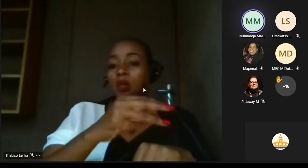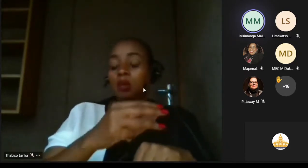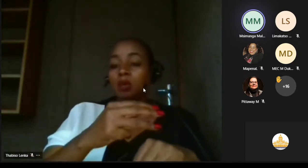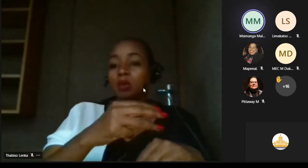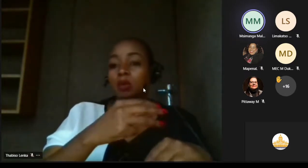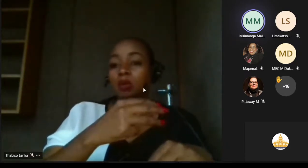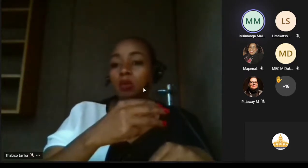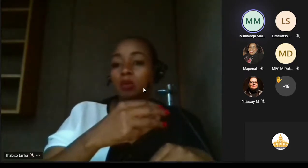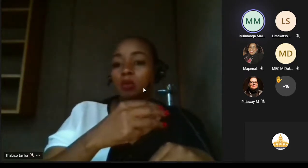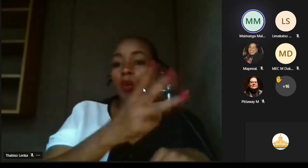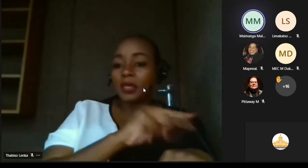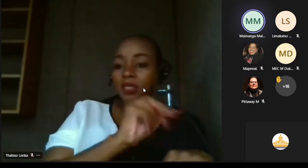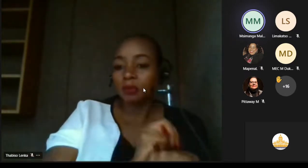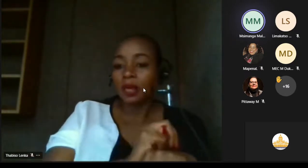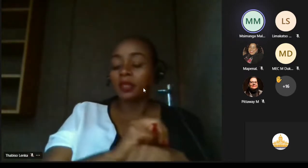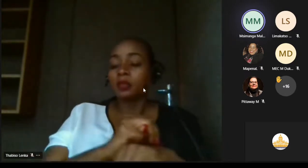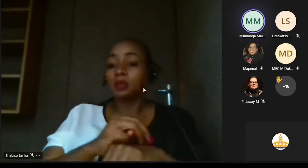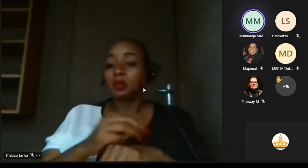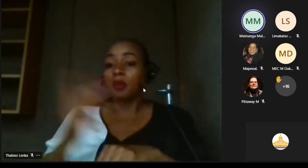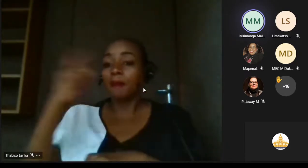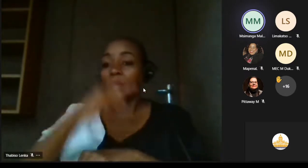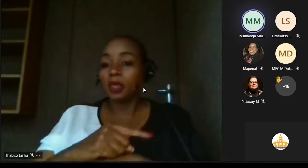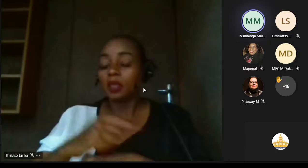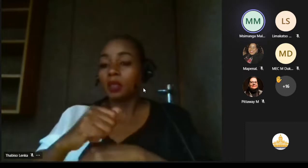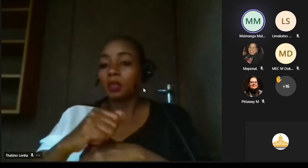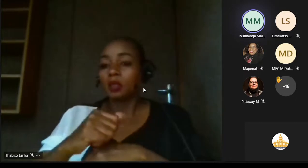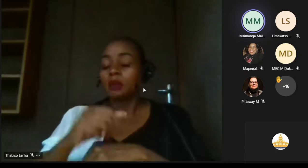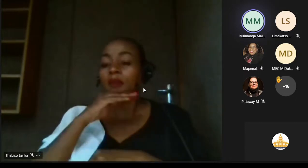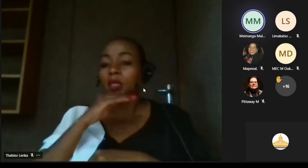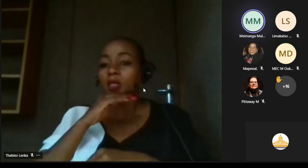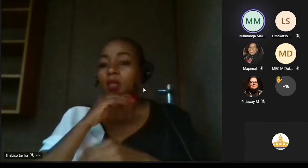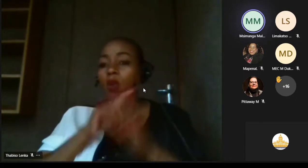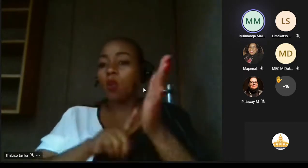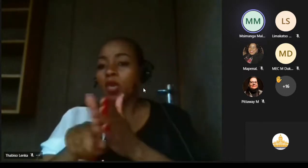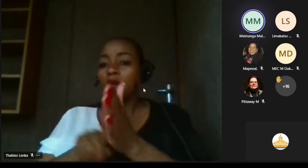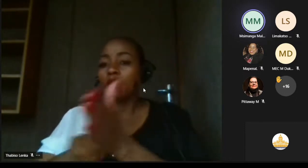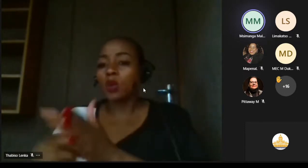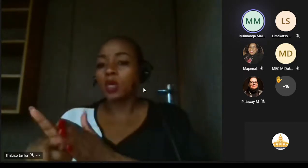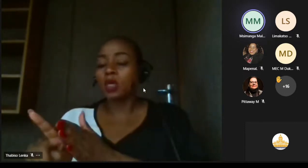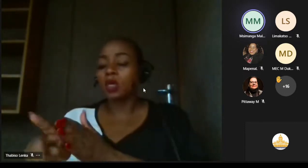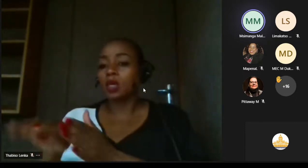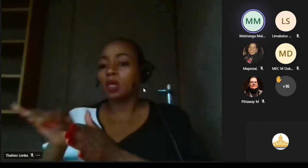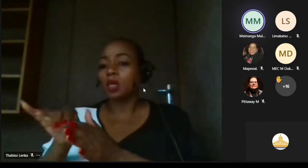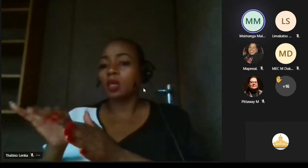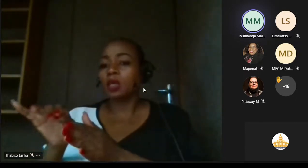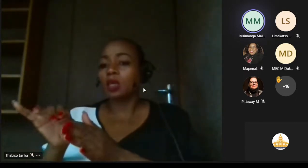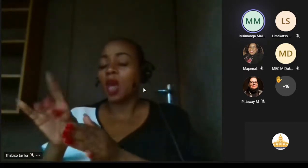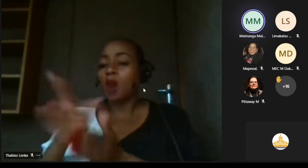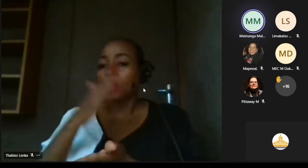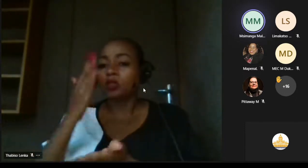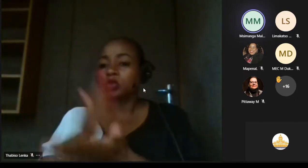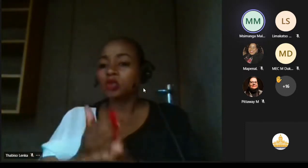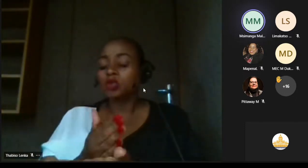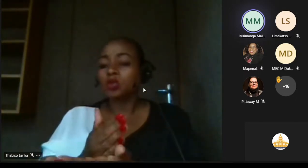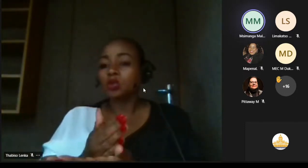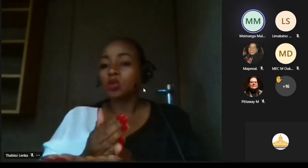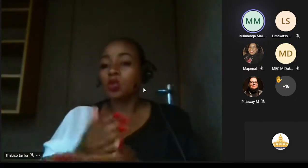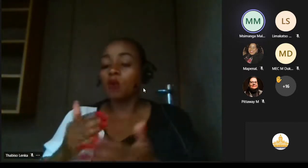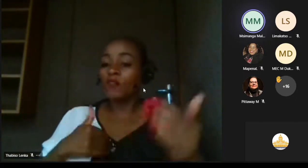ena o masepaleng one bakeng ena o masepaleng one mare ba senya dimasepaleng tsena ka ofela ntho e ke ipotsang yona ntate Dikwana who's